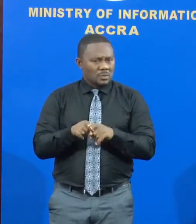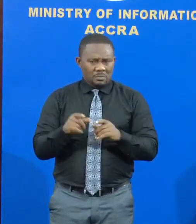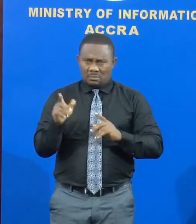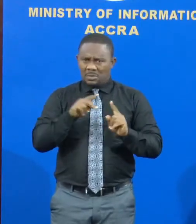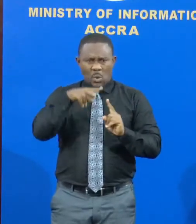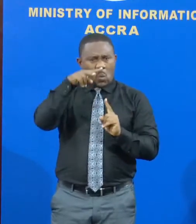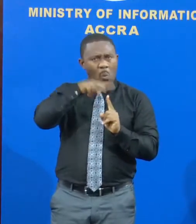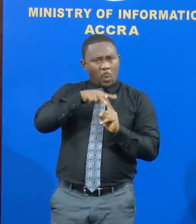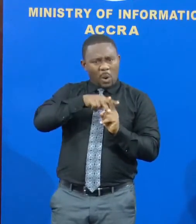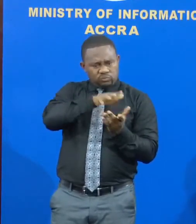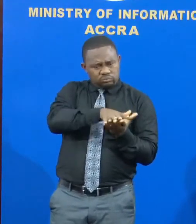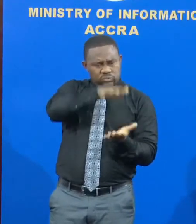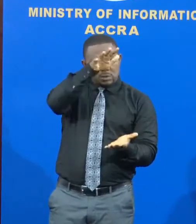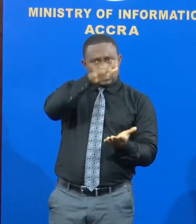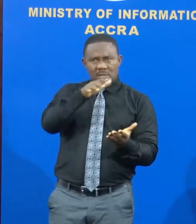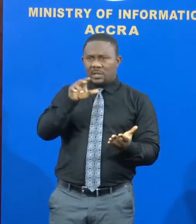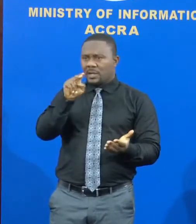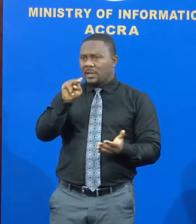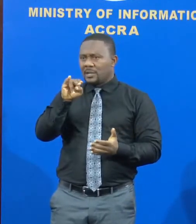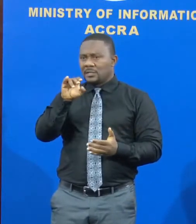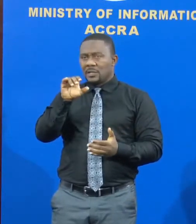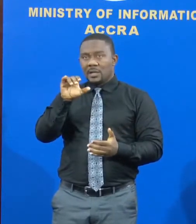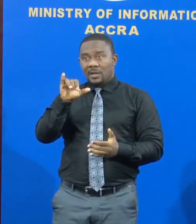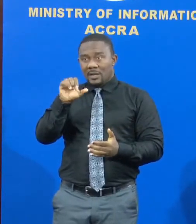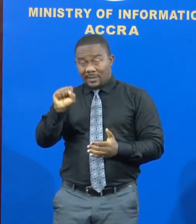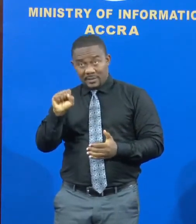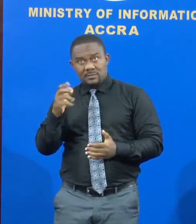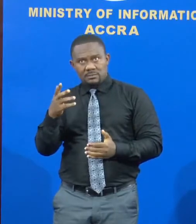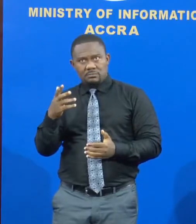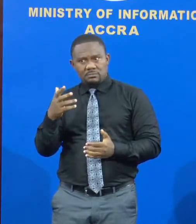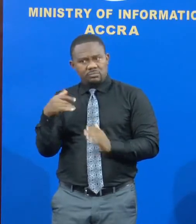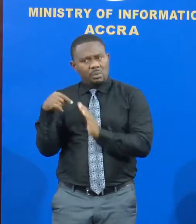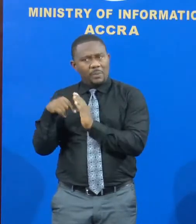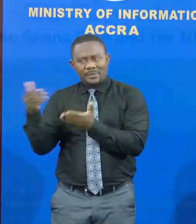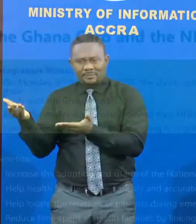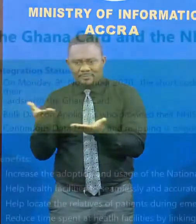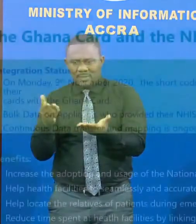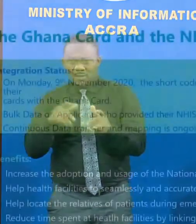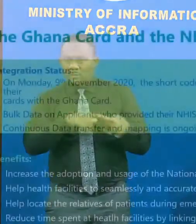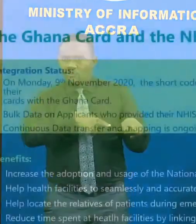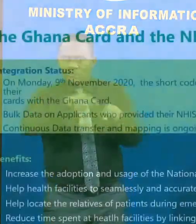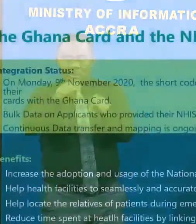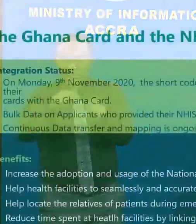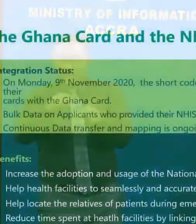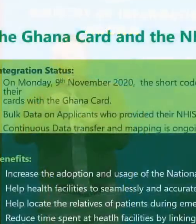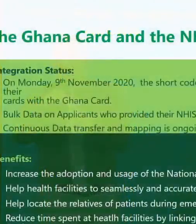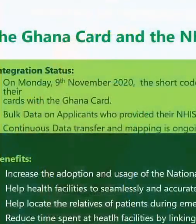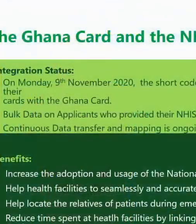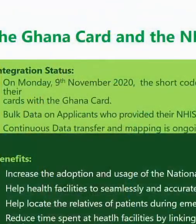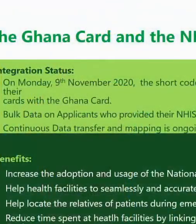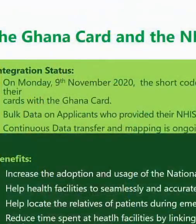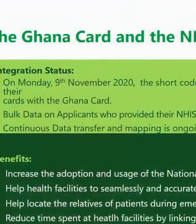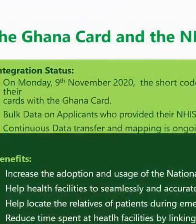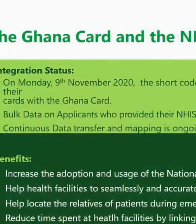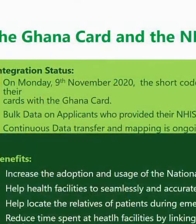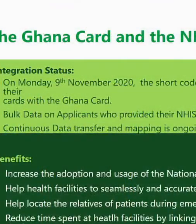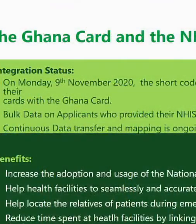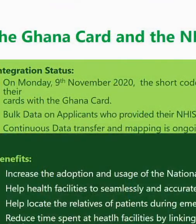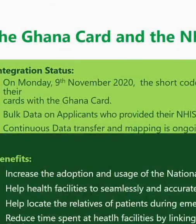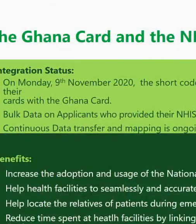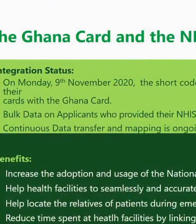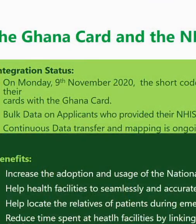provide their NHIS details transferred to the National Health Insurance Authority. And there's continuous data